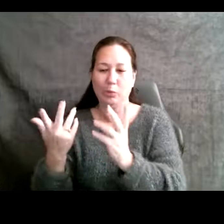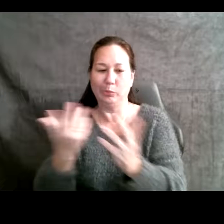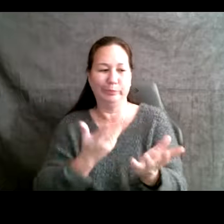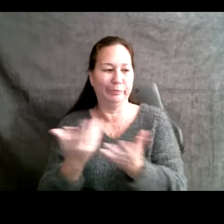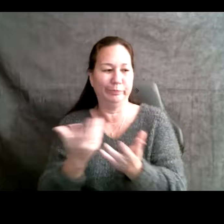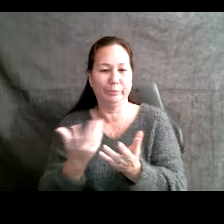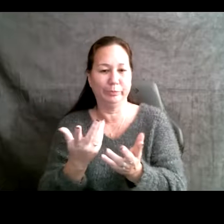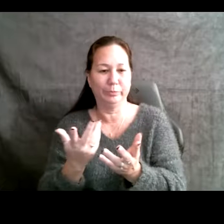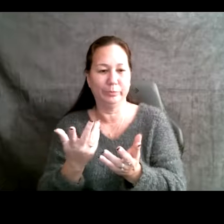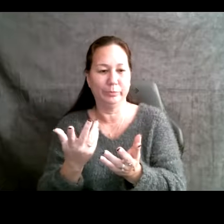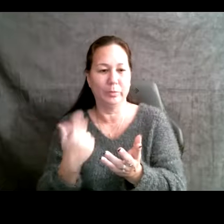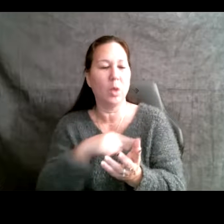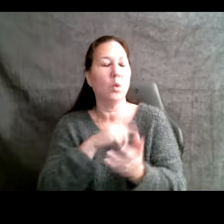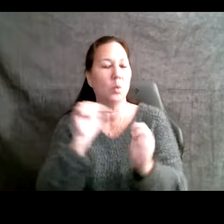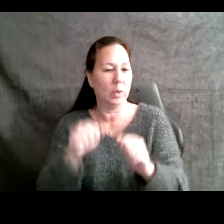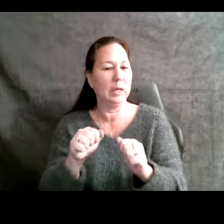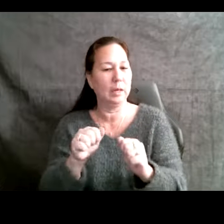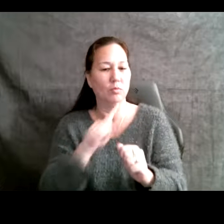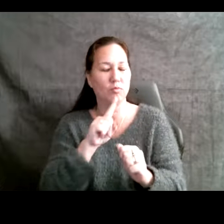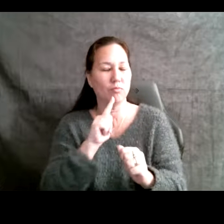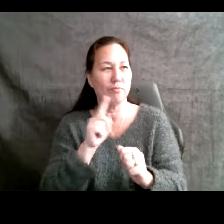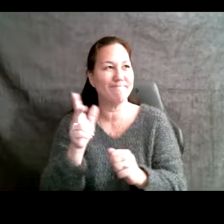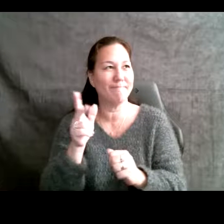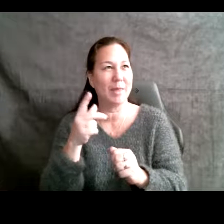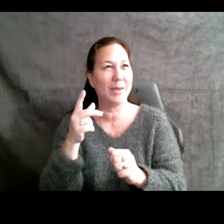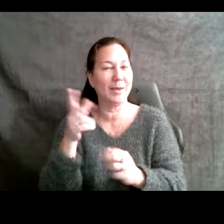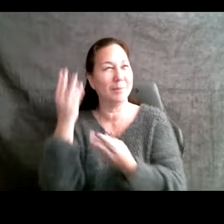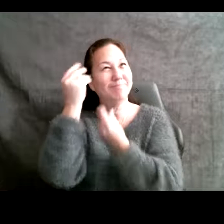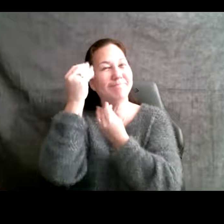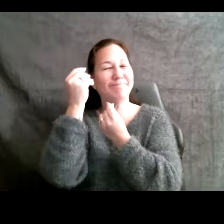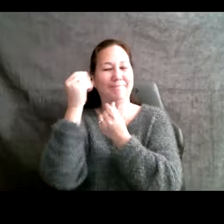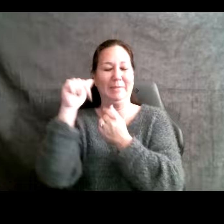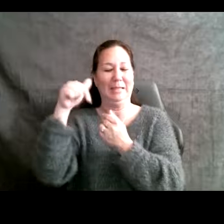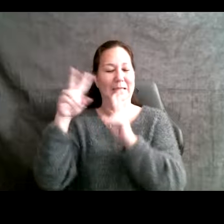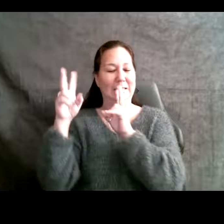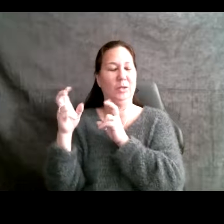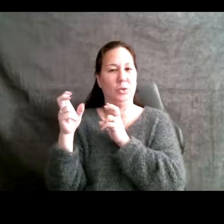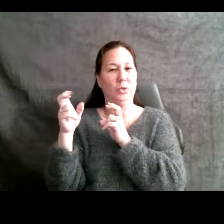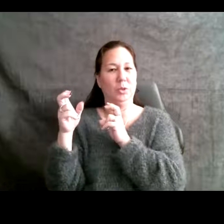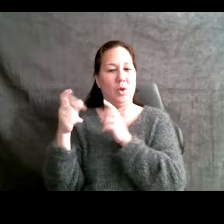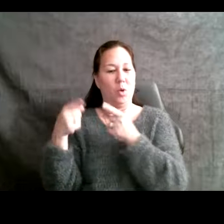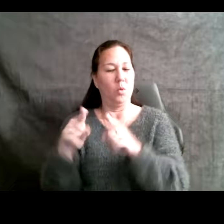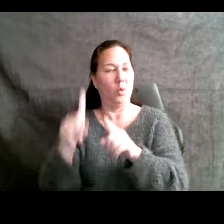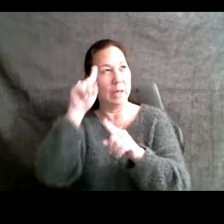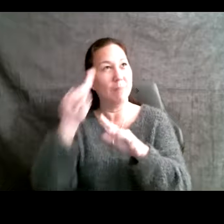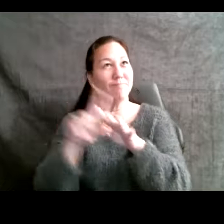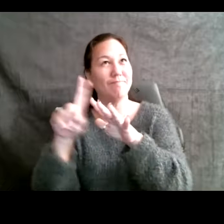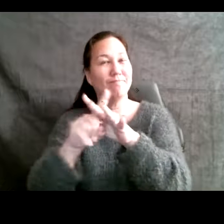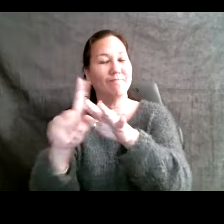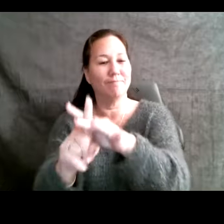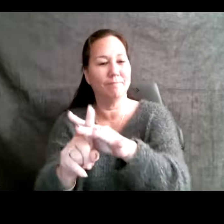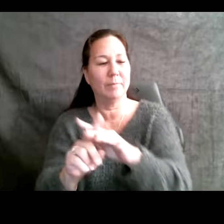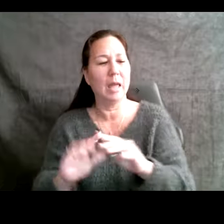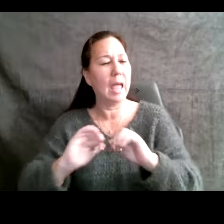we can deal with these issues as they arise, and how folks